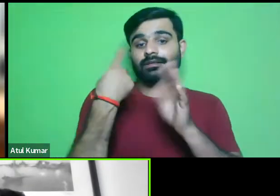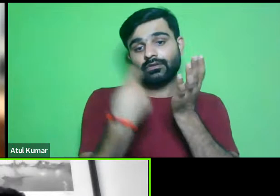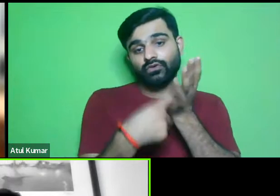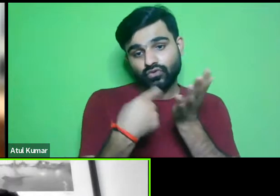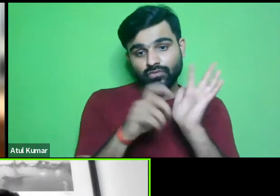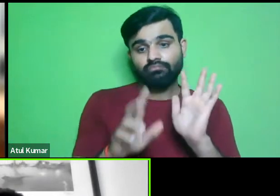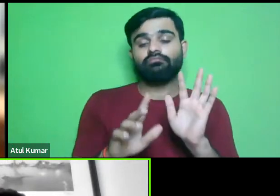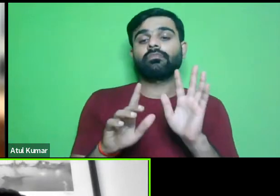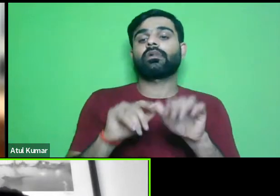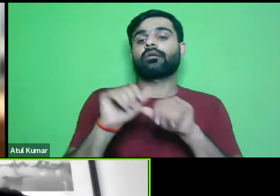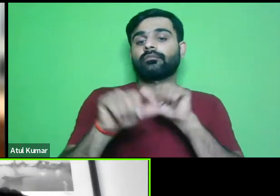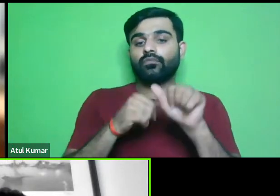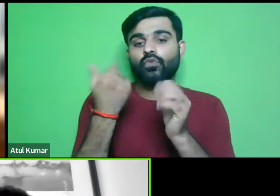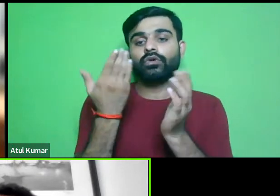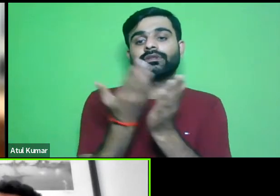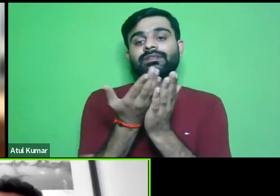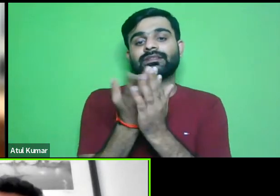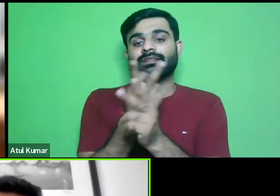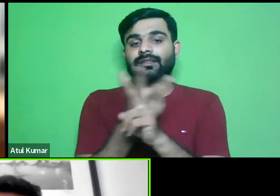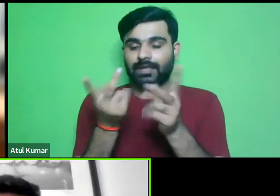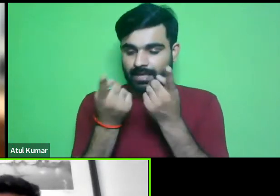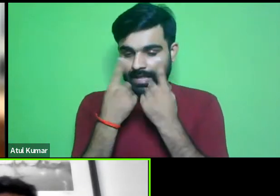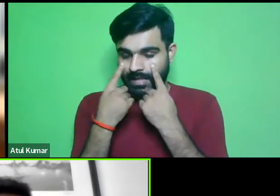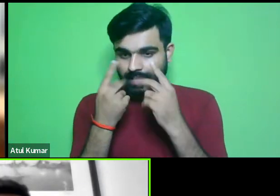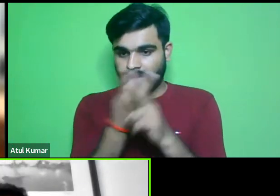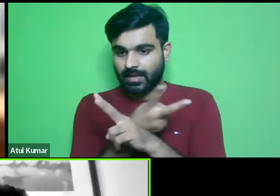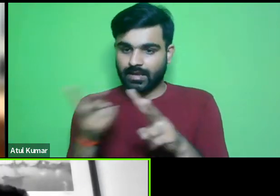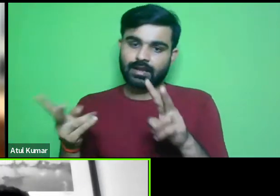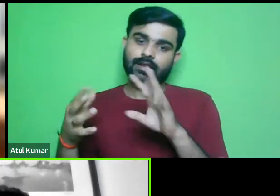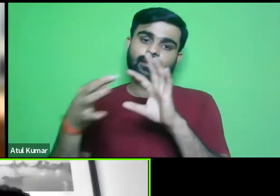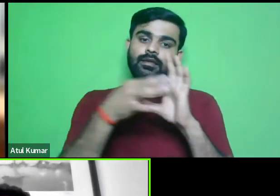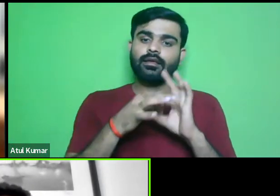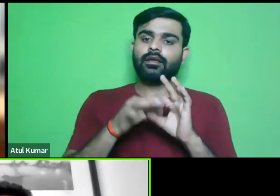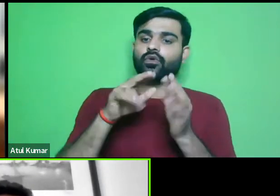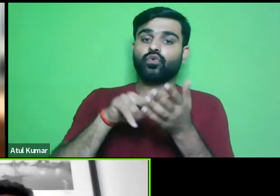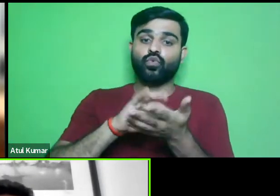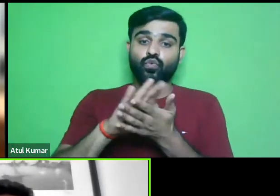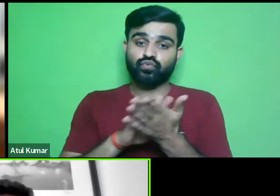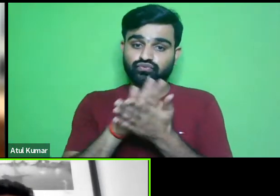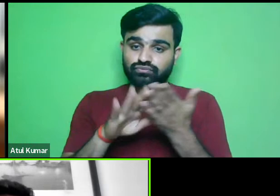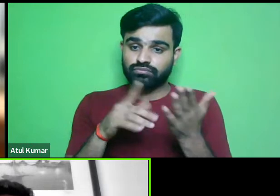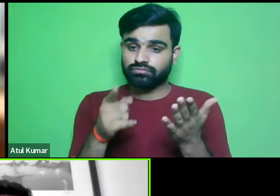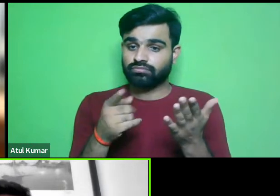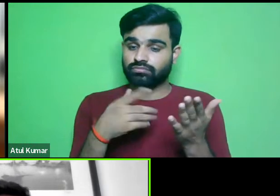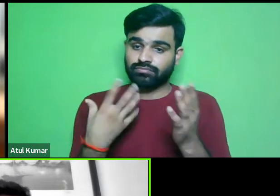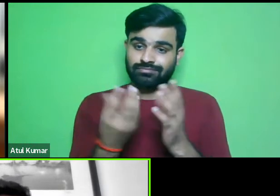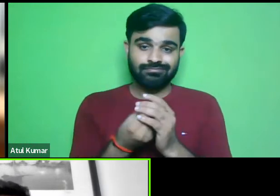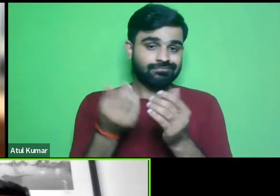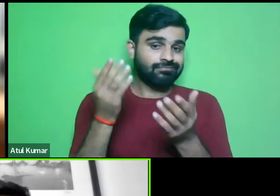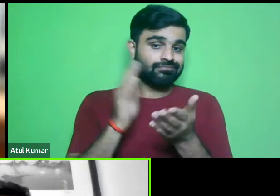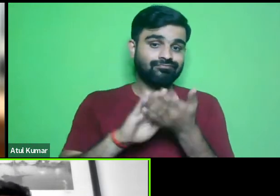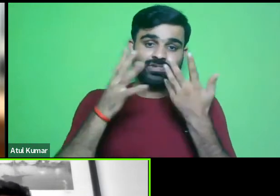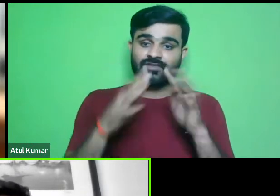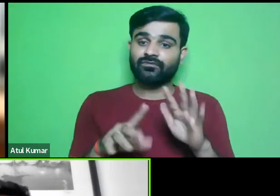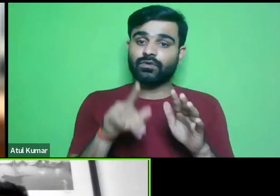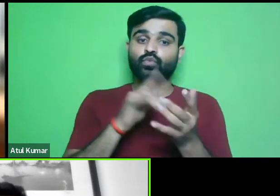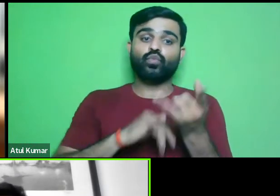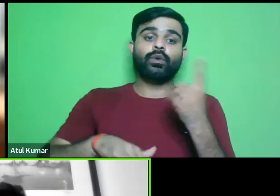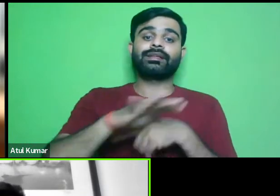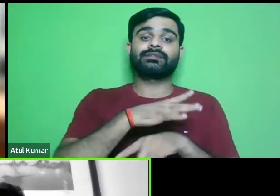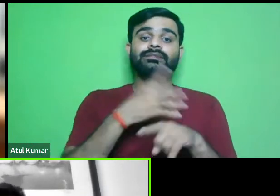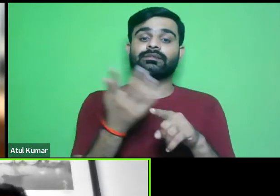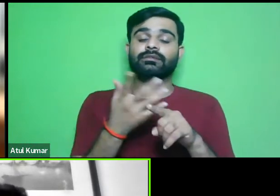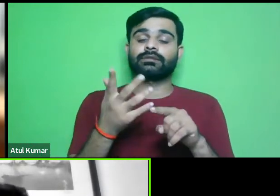need processes by which these investigations can be carried out, without which we will end up in a scenario where there may be